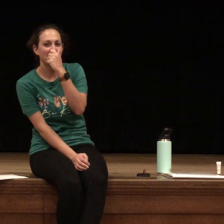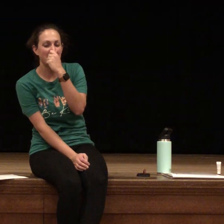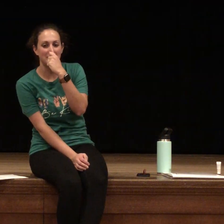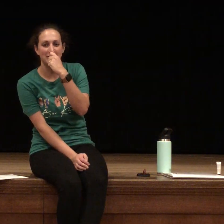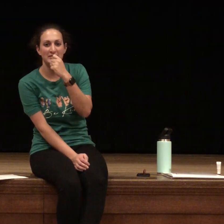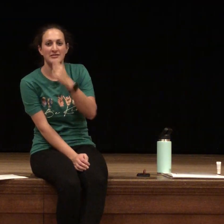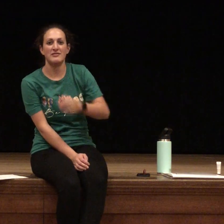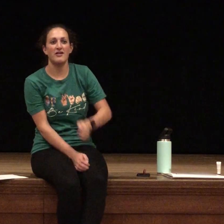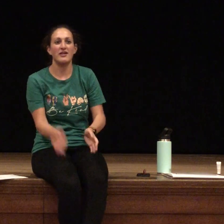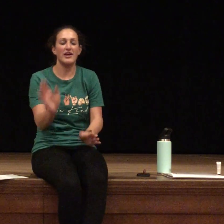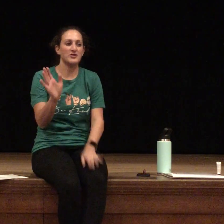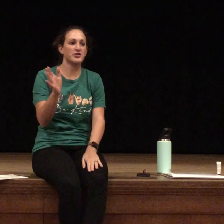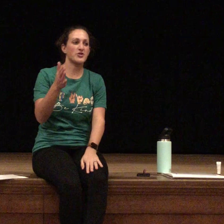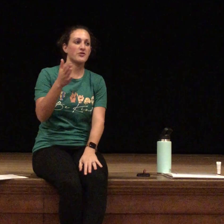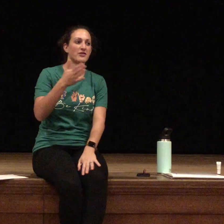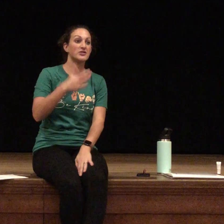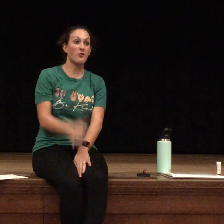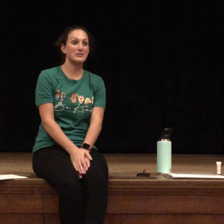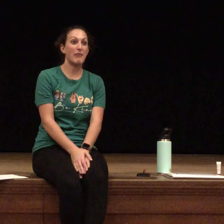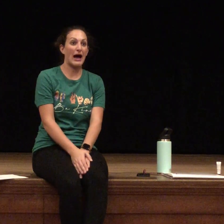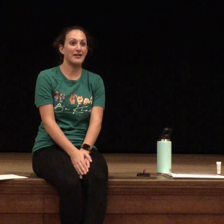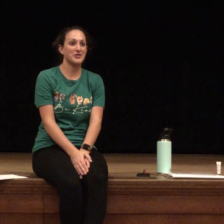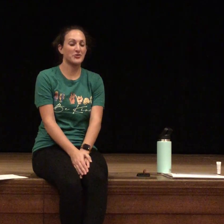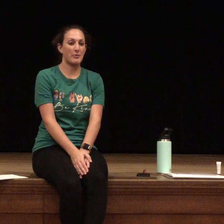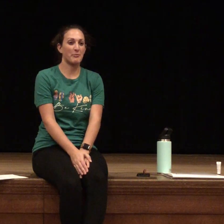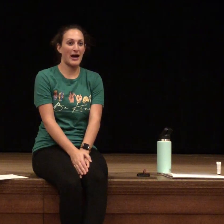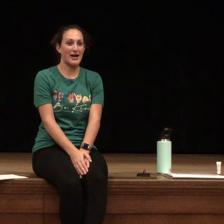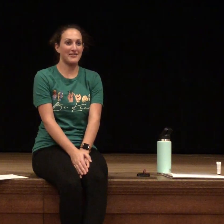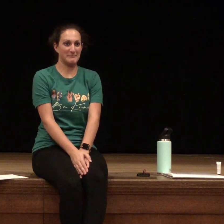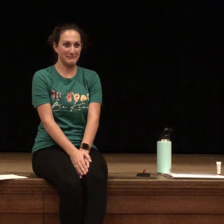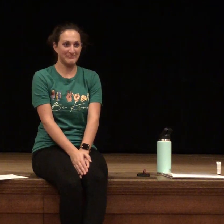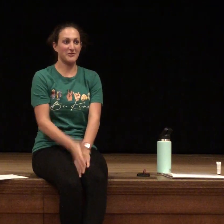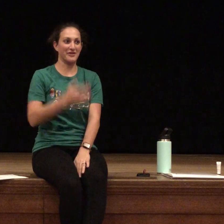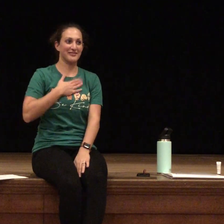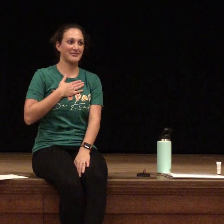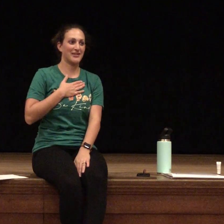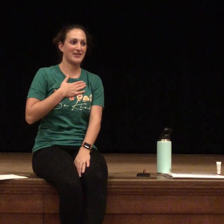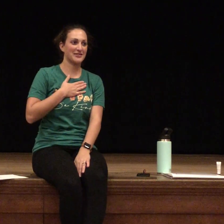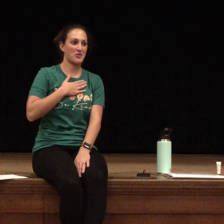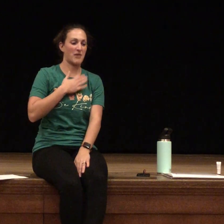Good. Alright, yeah, so I'll show you. So, what's my? Do you guys remember my? Good. So,